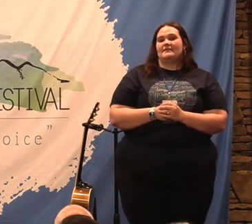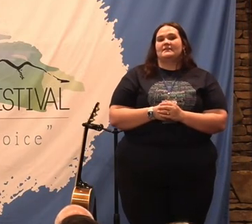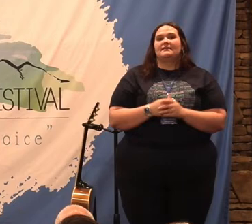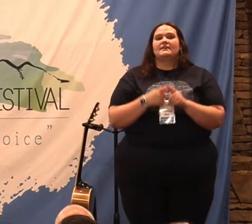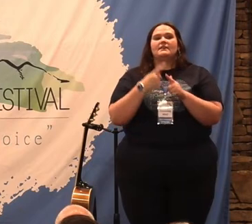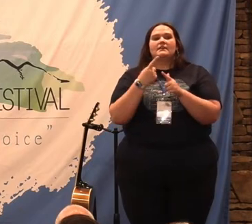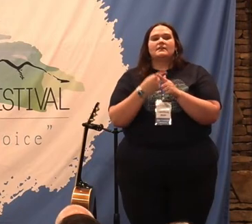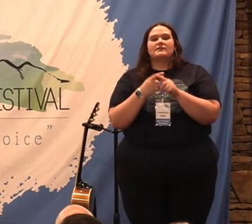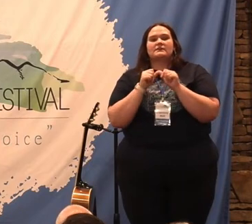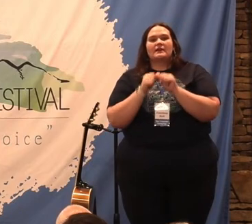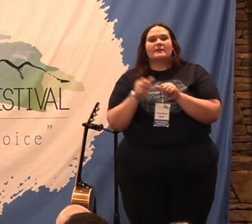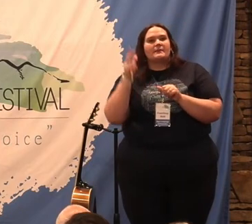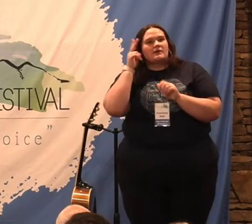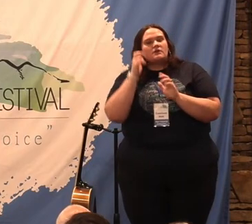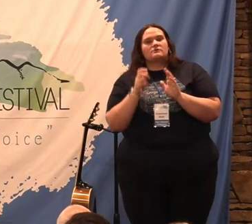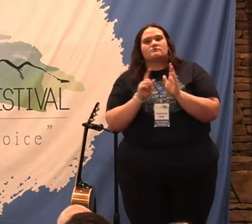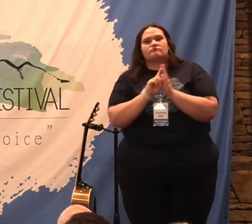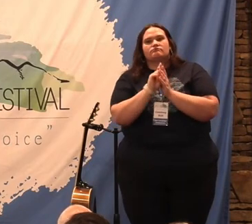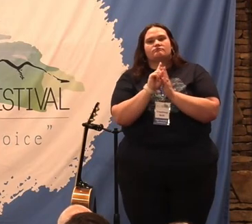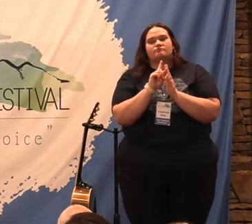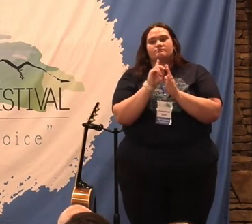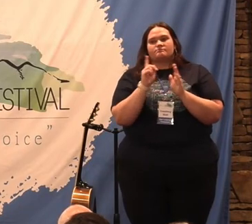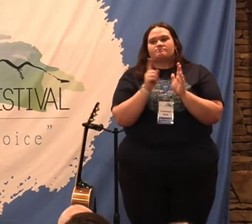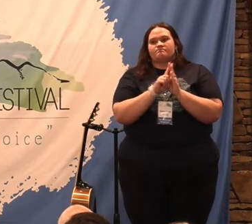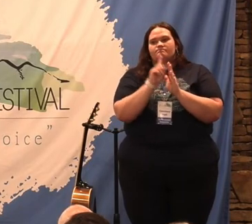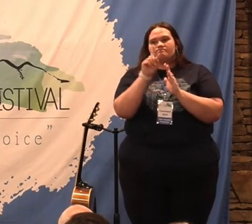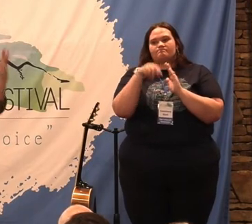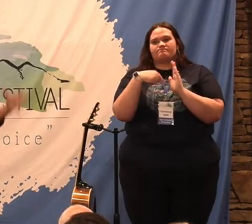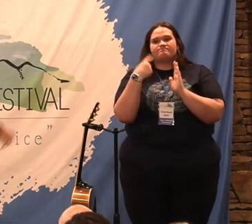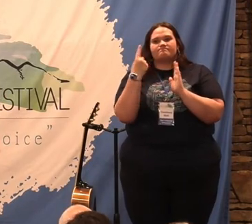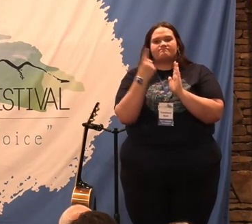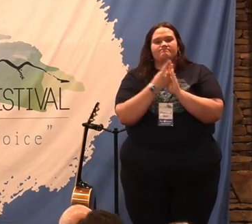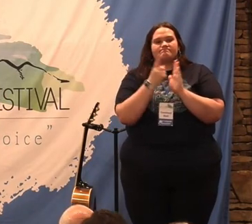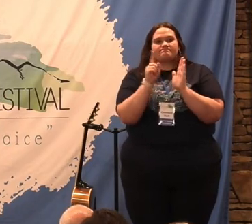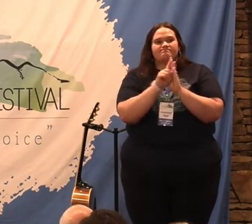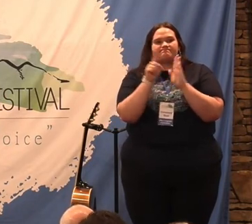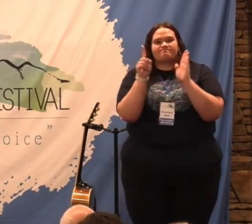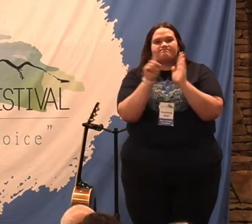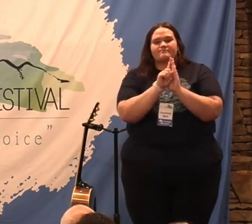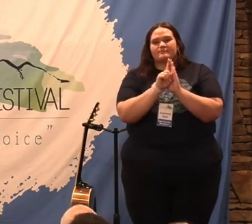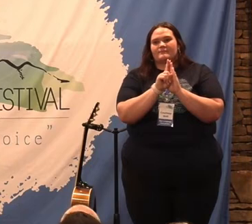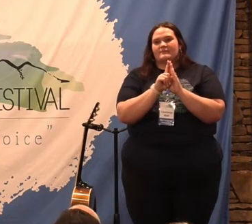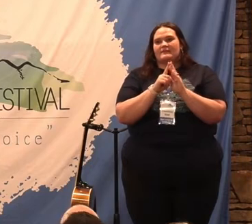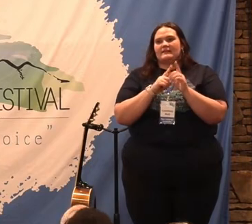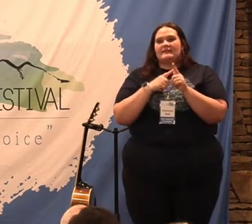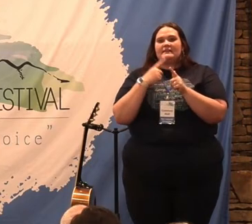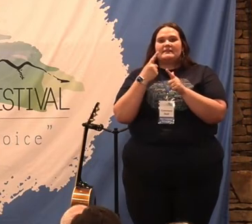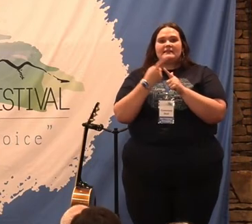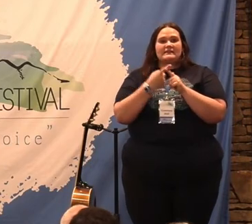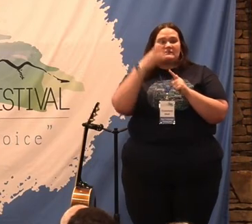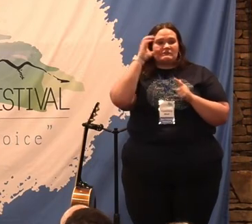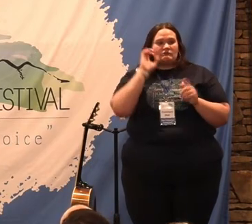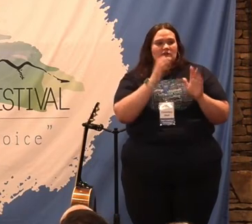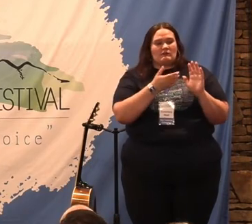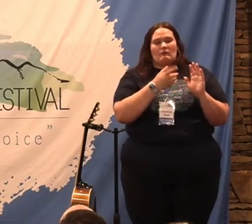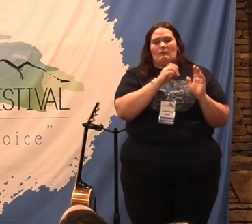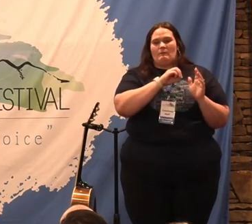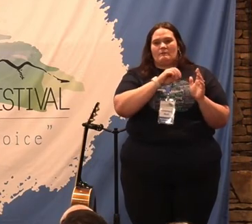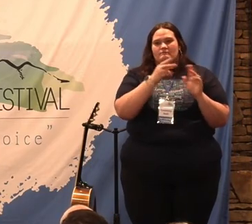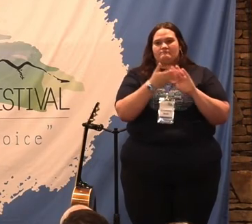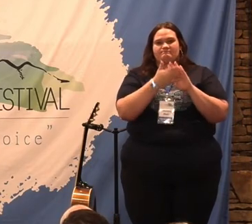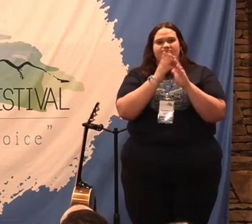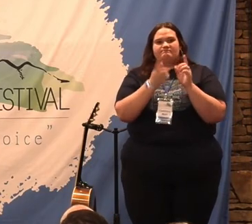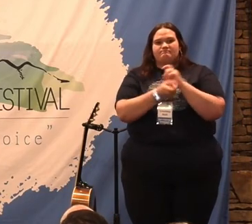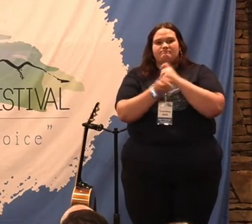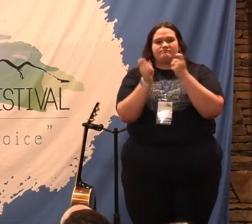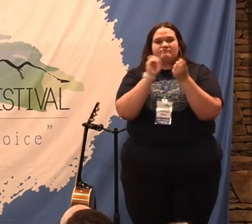signaled Cinderella's return to normalcy. There she was, frizzy hair, grubby fingernails, flannel work shirt.